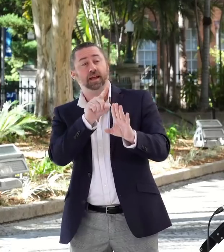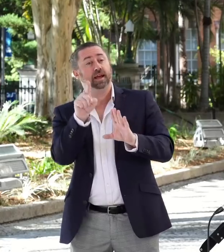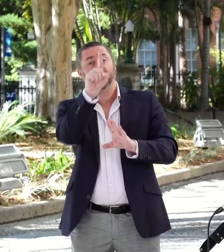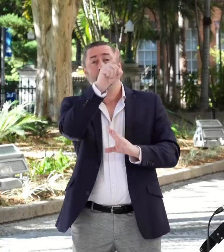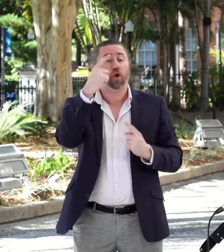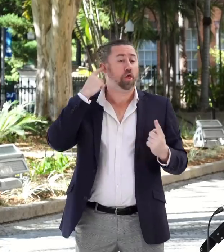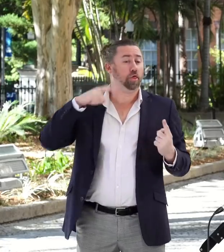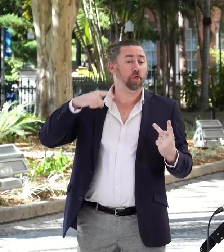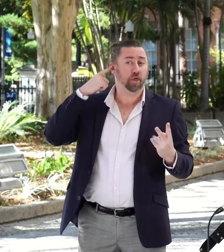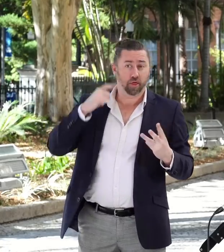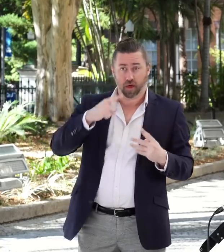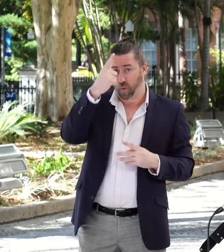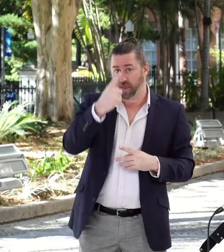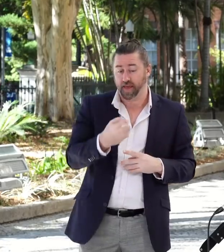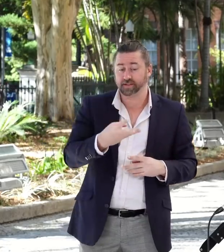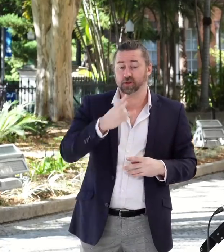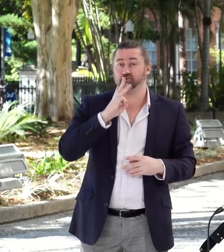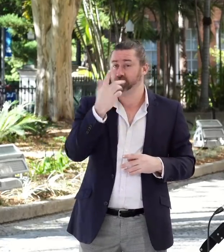it's